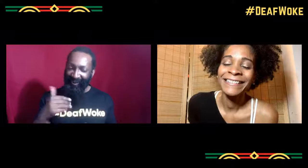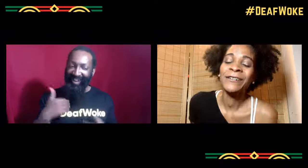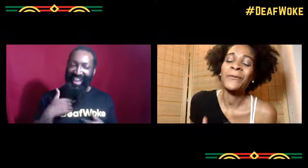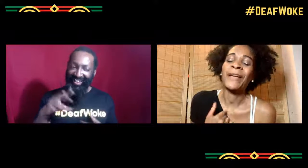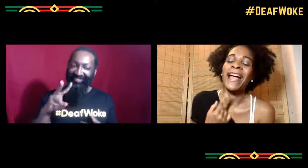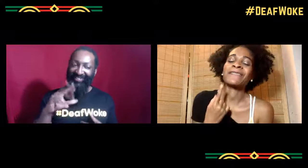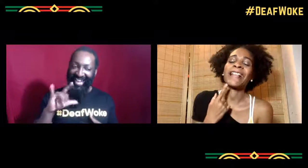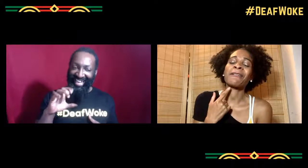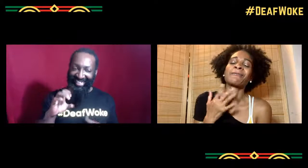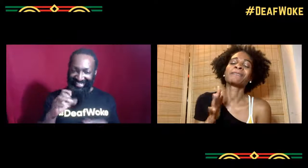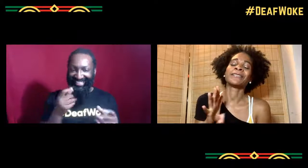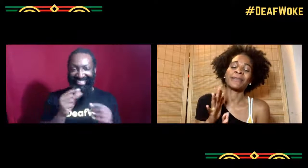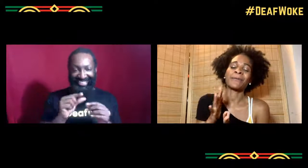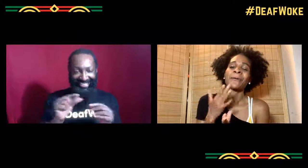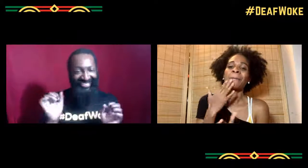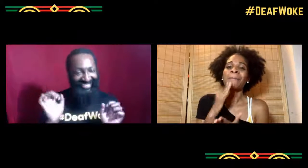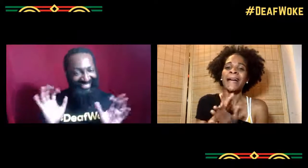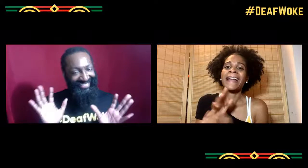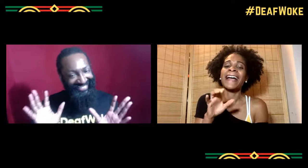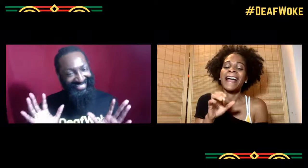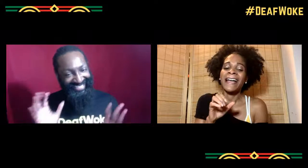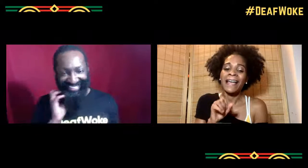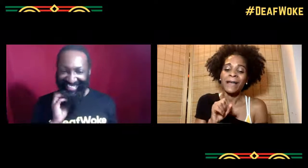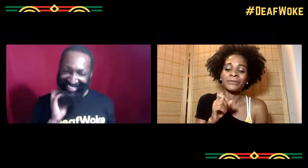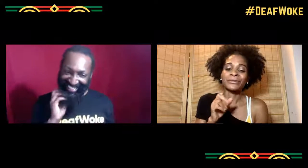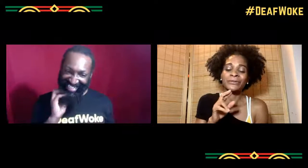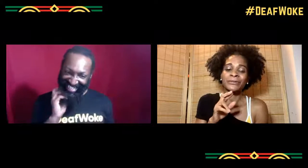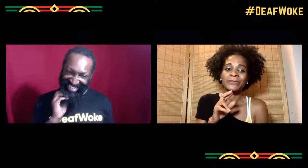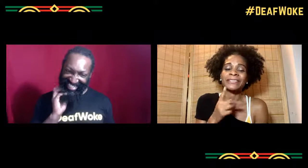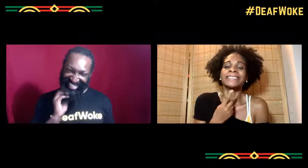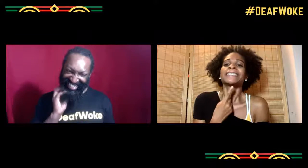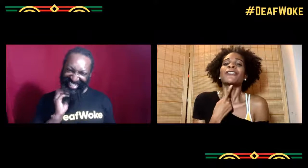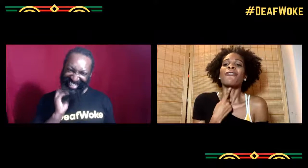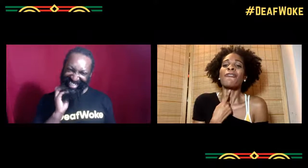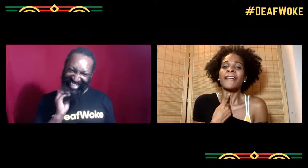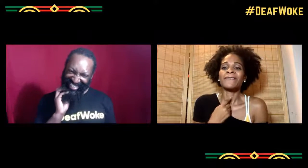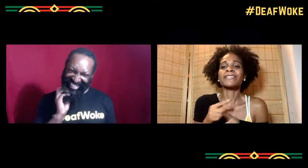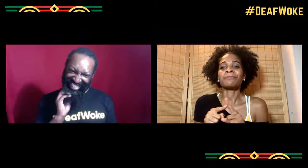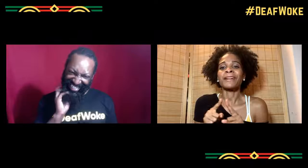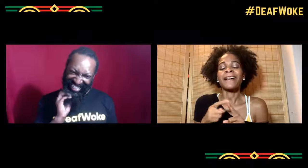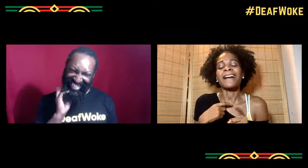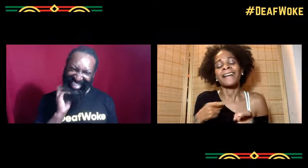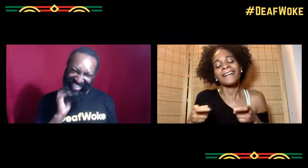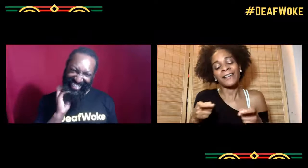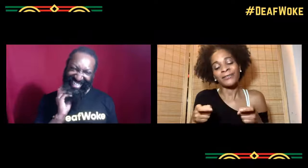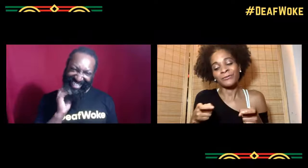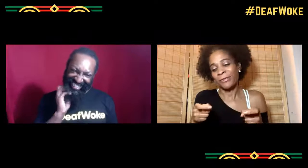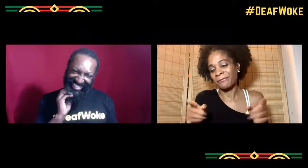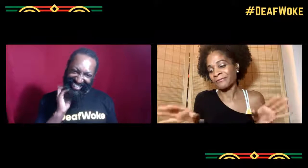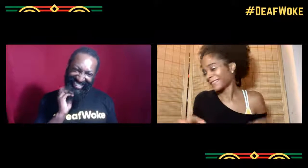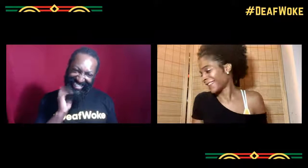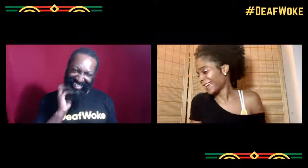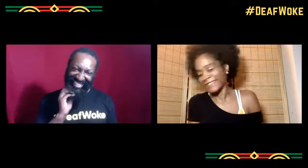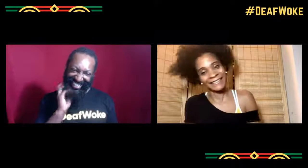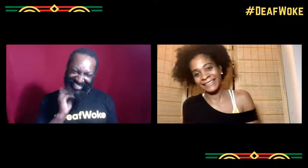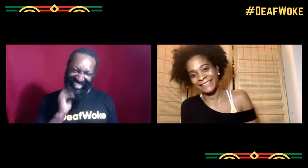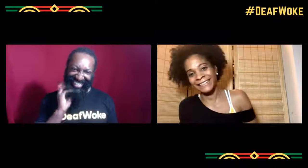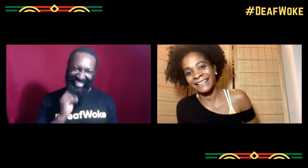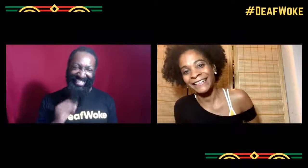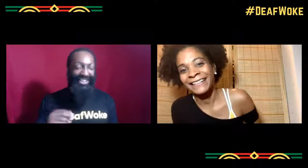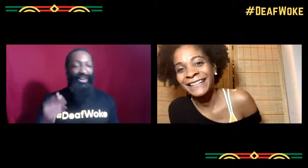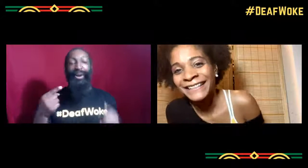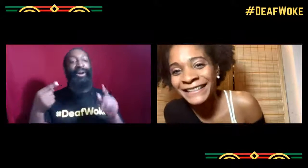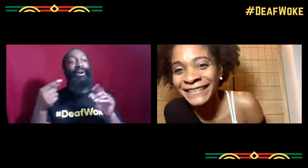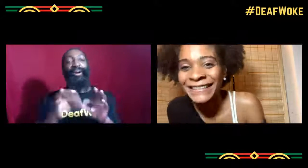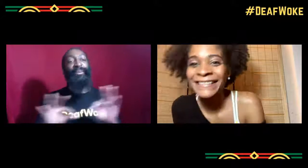We all have vices. We all got them. I do some bad habits. I'm trying to